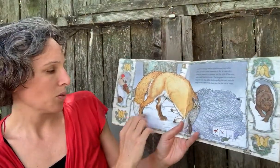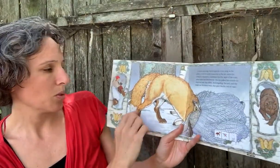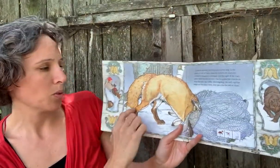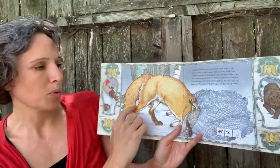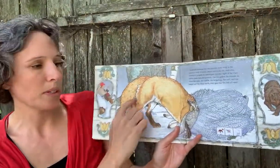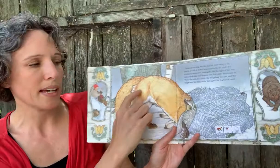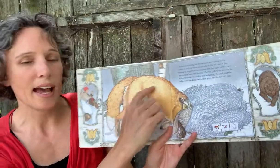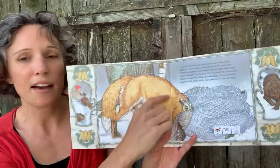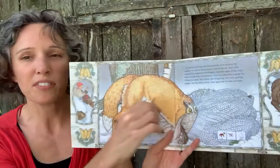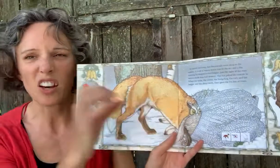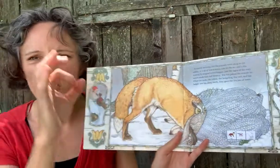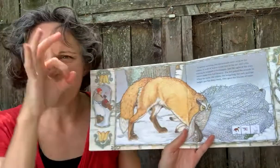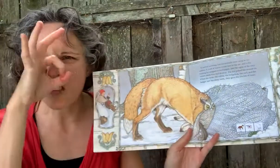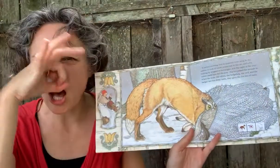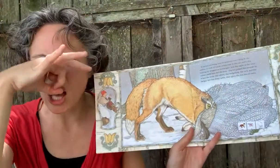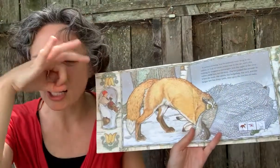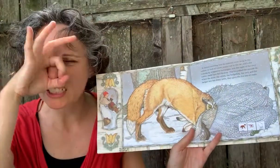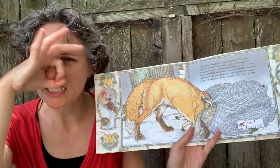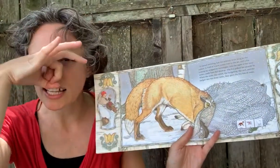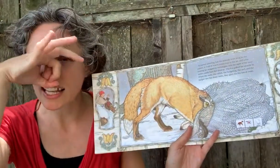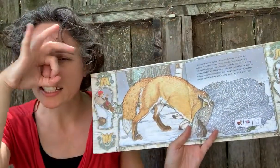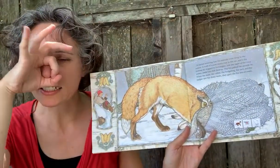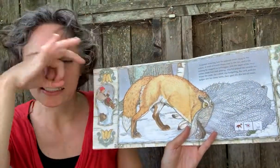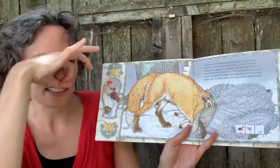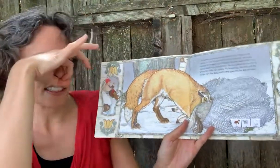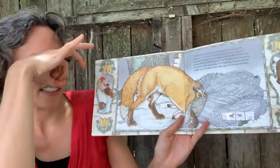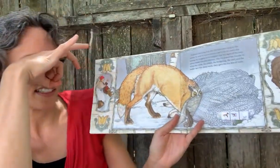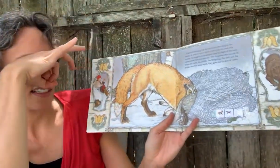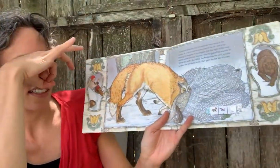Ooh, we have the fox next.